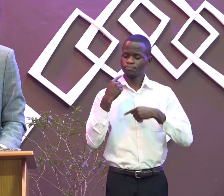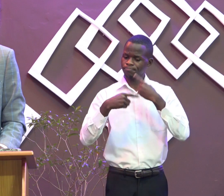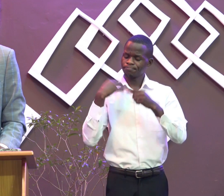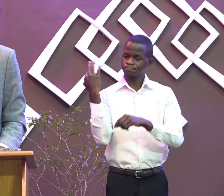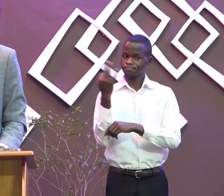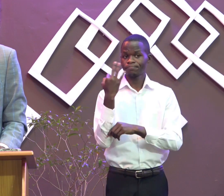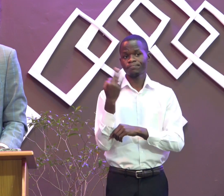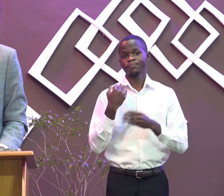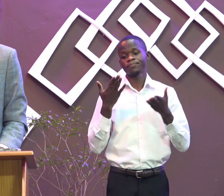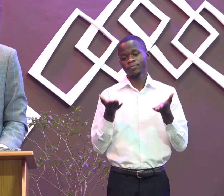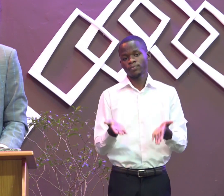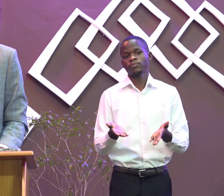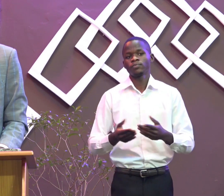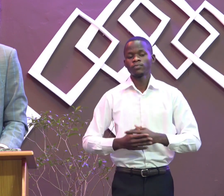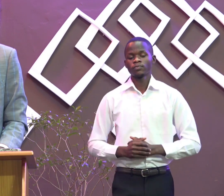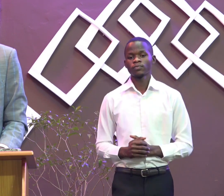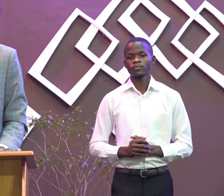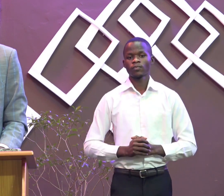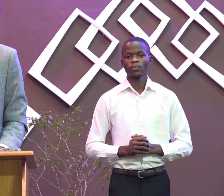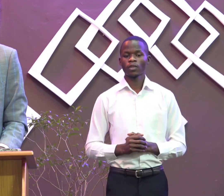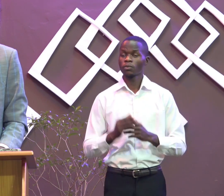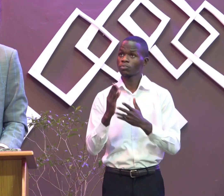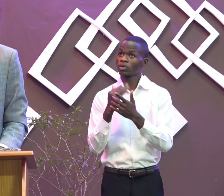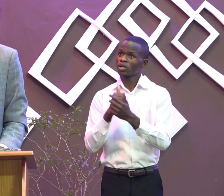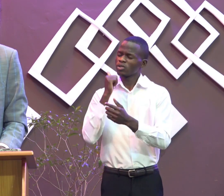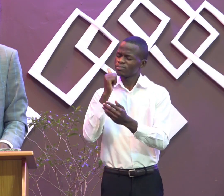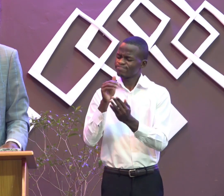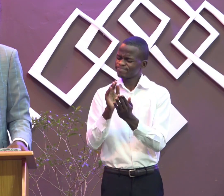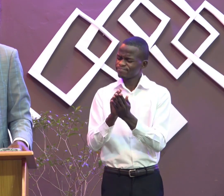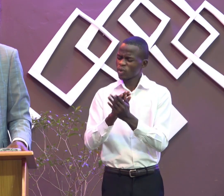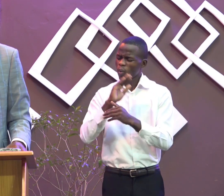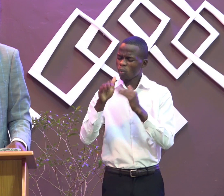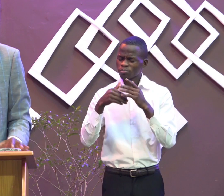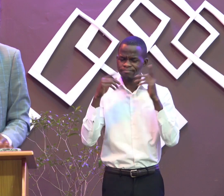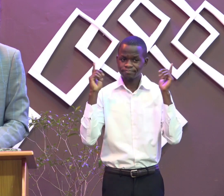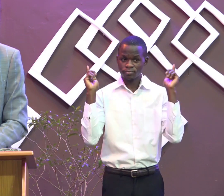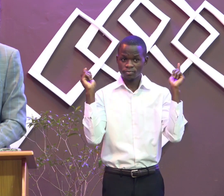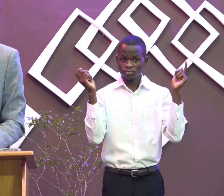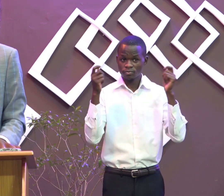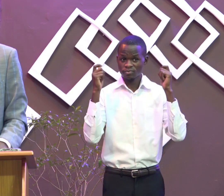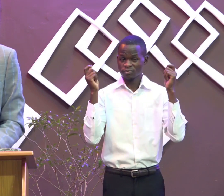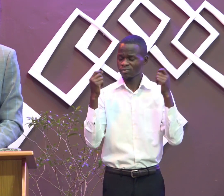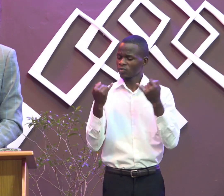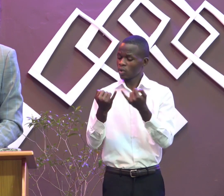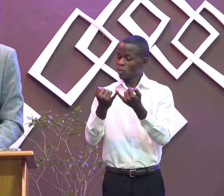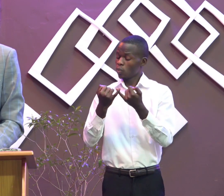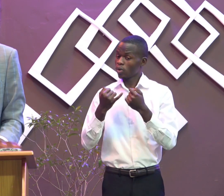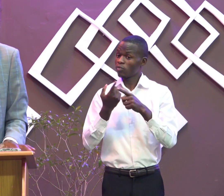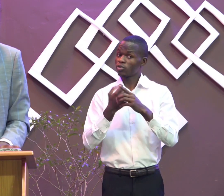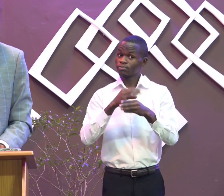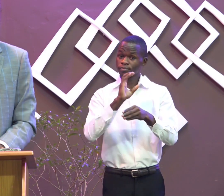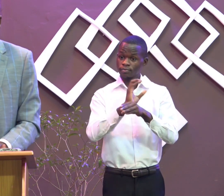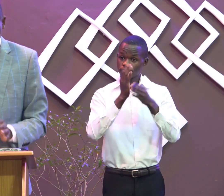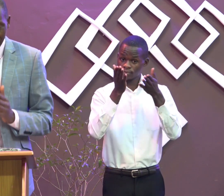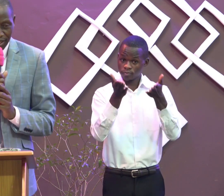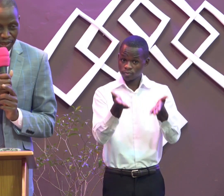not have anything against. Akumi obujulizi. He has kept his testimony. Awasiriza mu church eno. He has